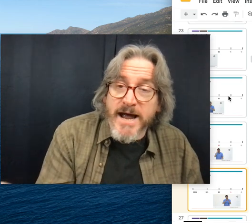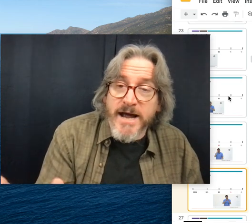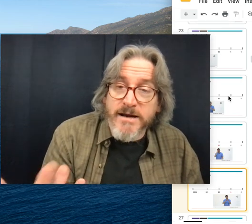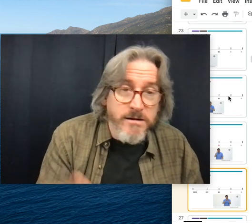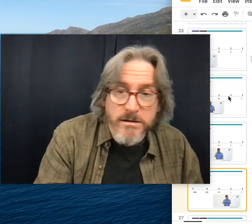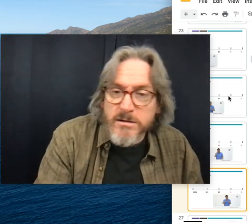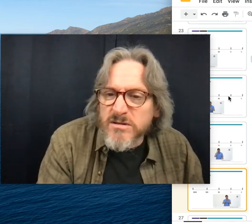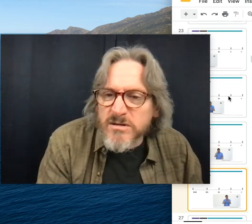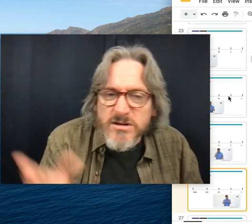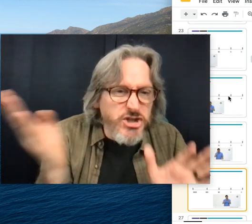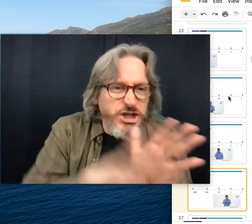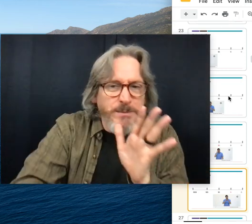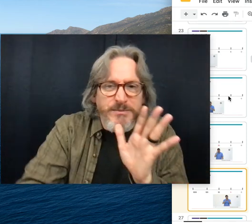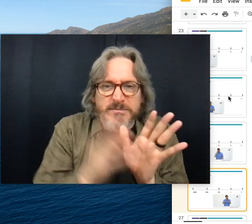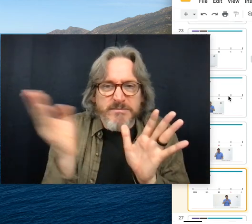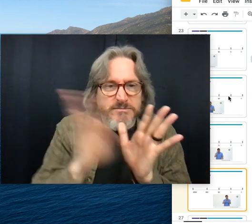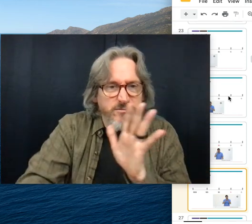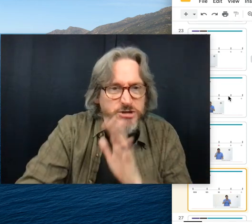And